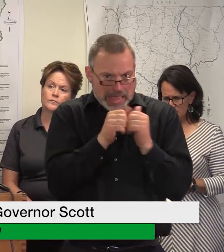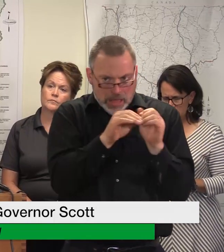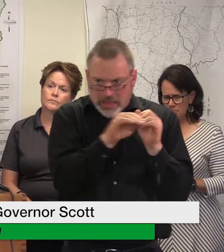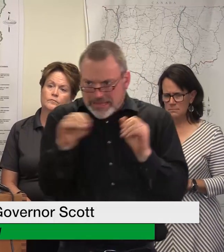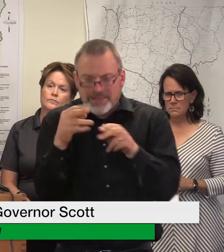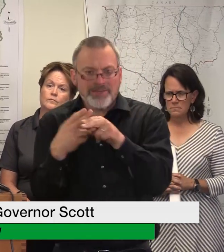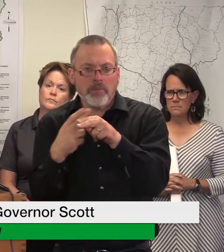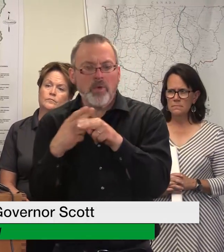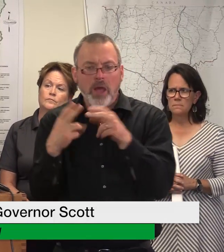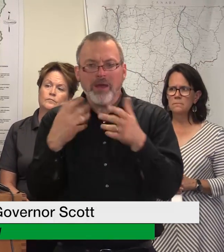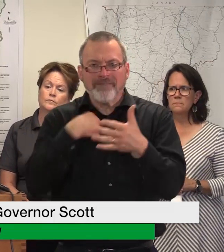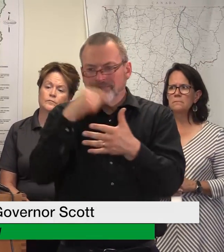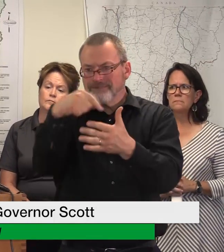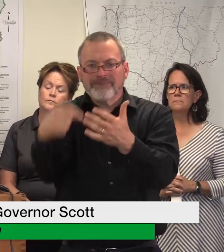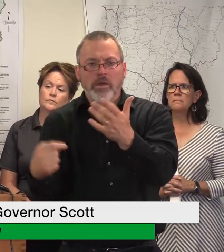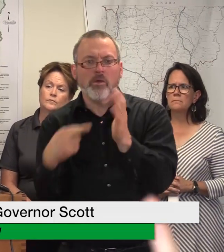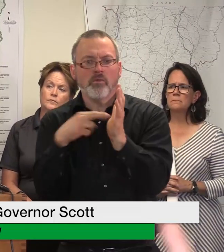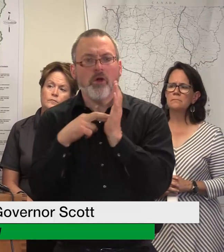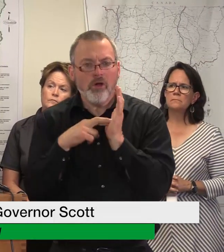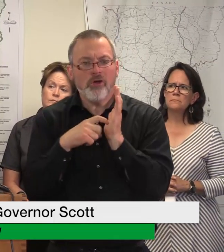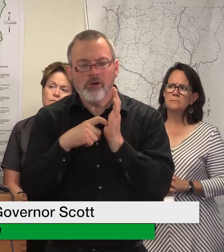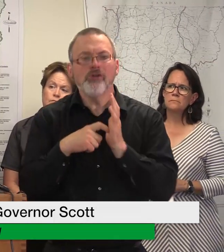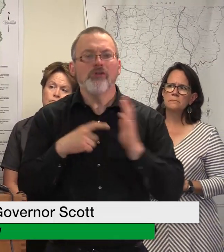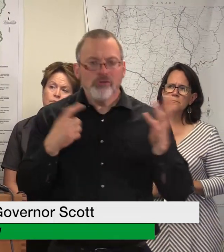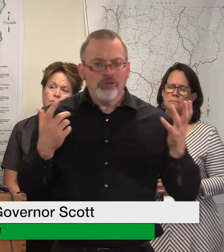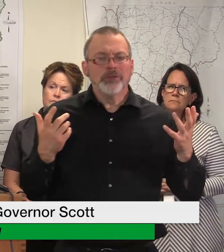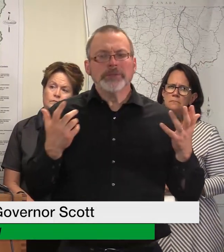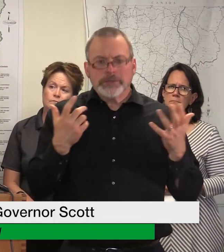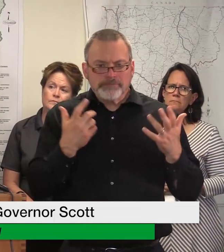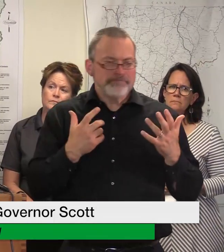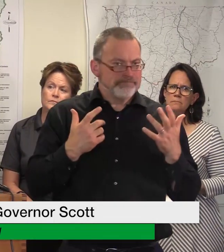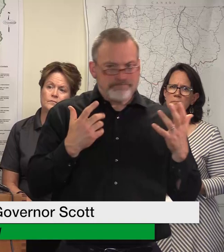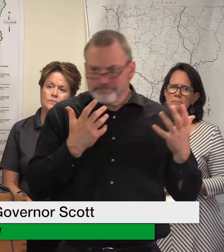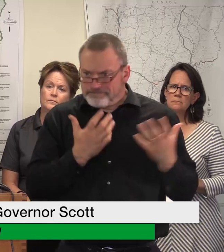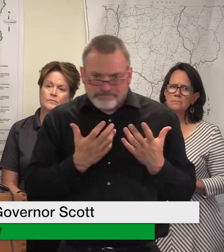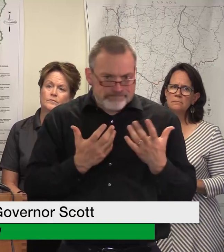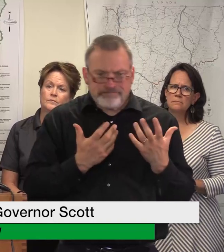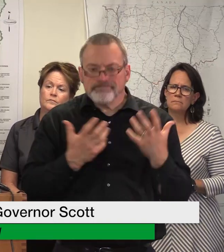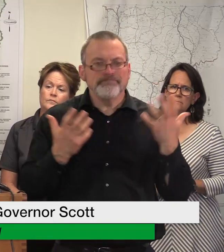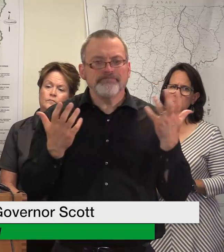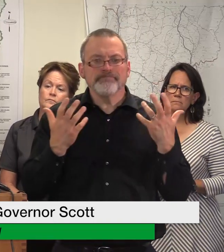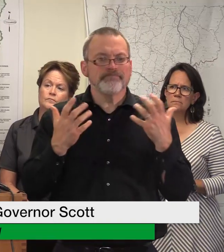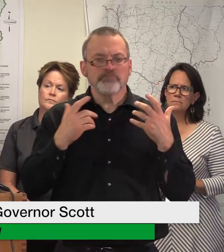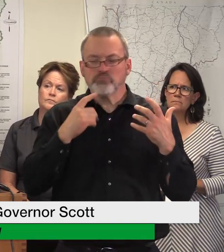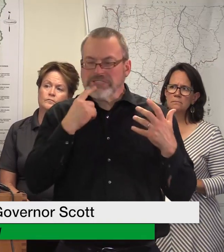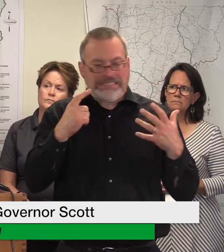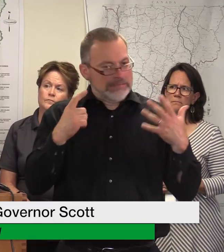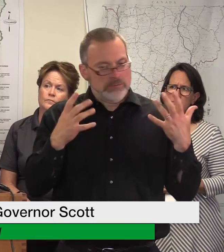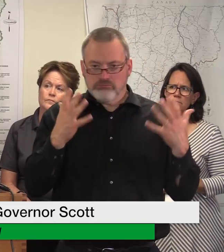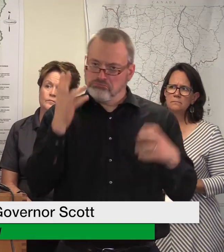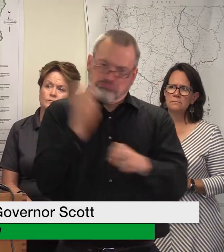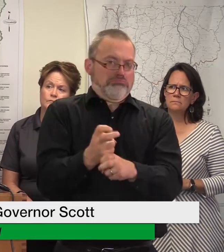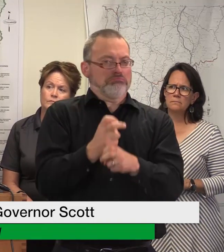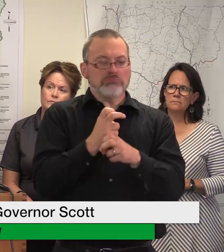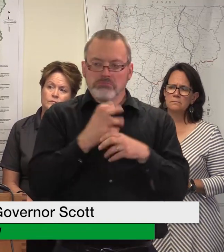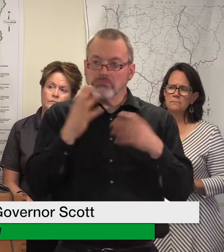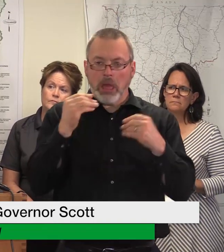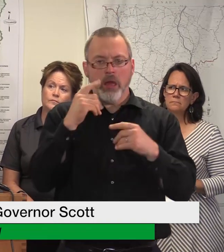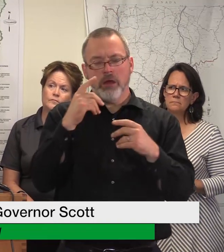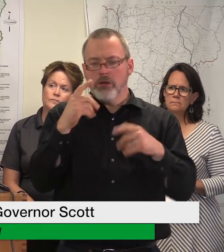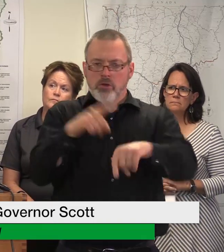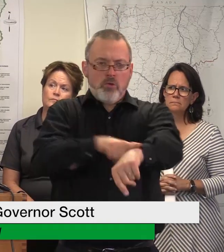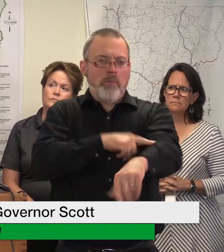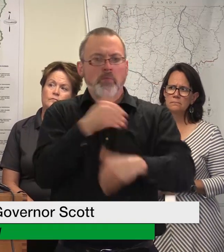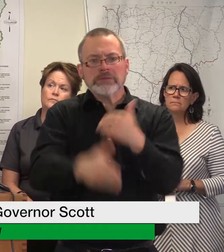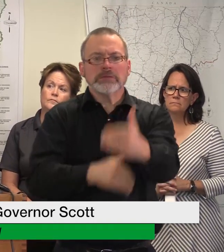permanent residence is restored. And so it's a mixed bag. We do have a number